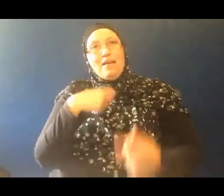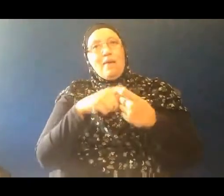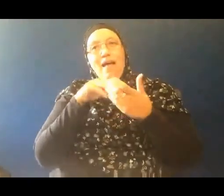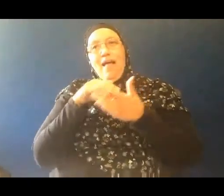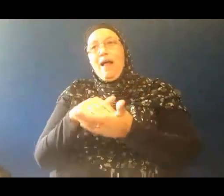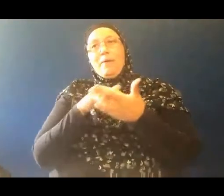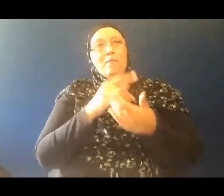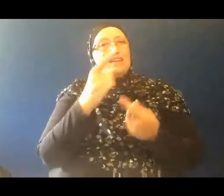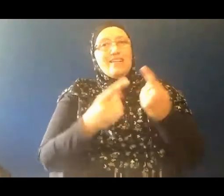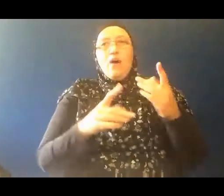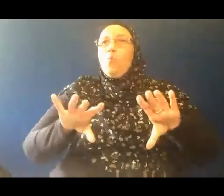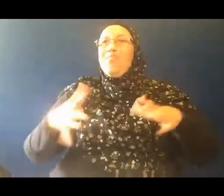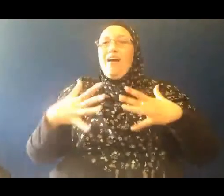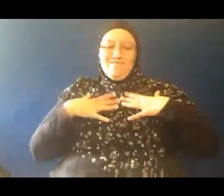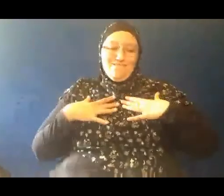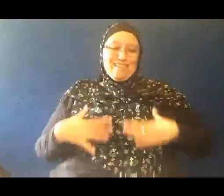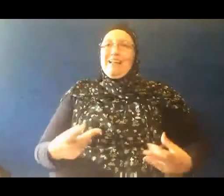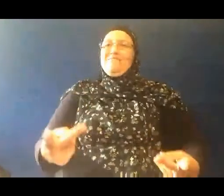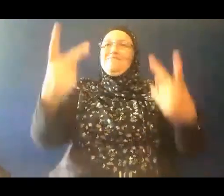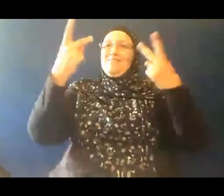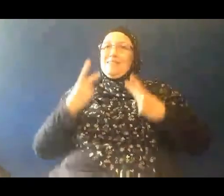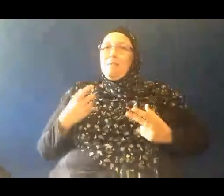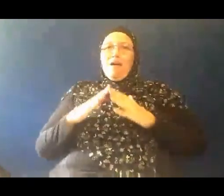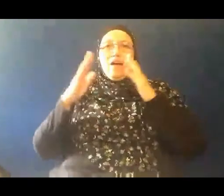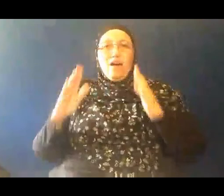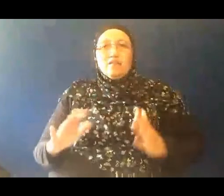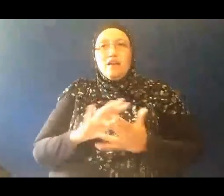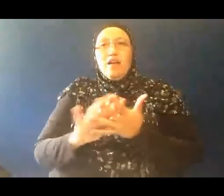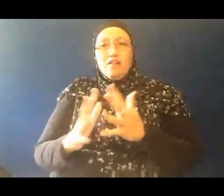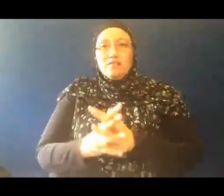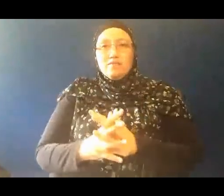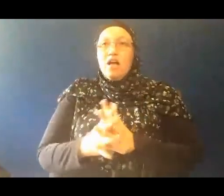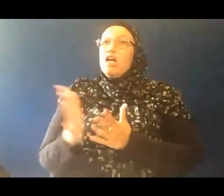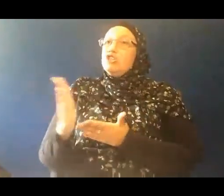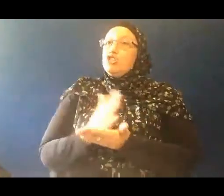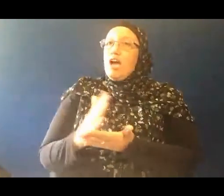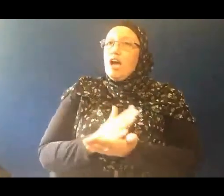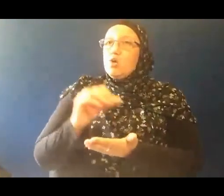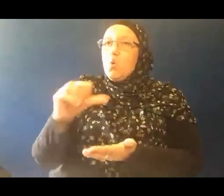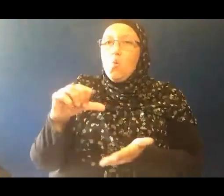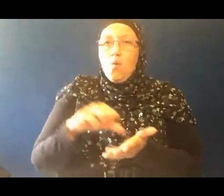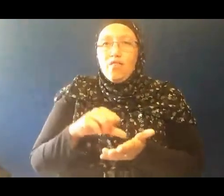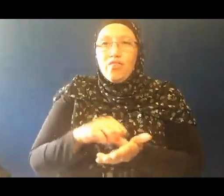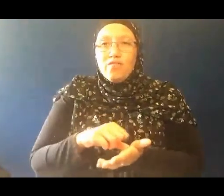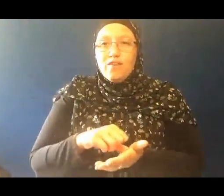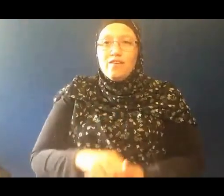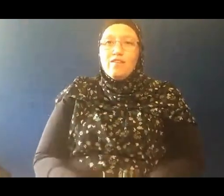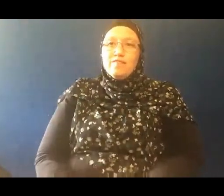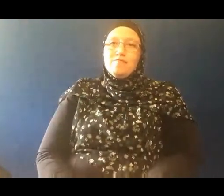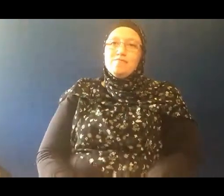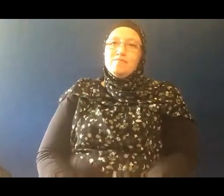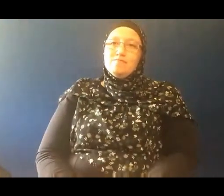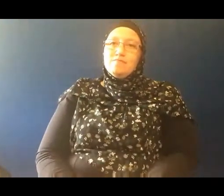without even physically having people around. How? Share your wealth, part of your wealth, as Quran